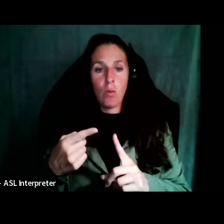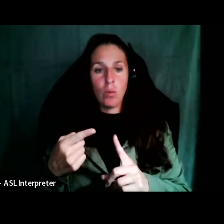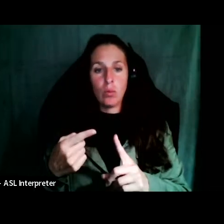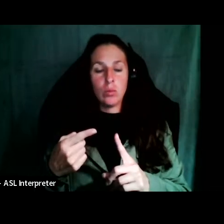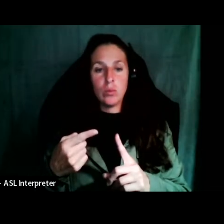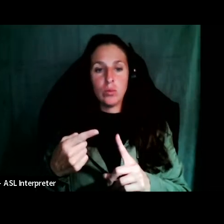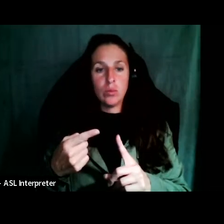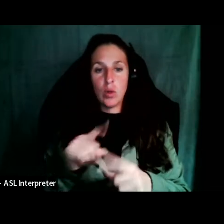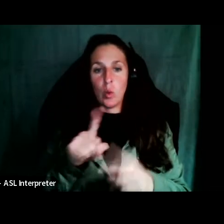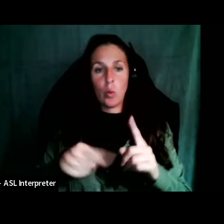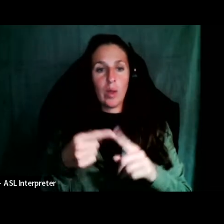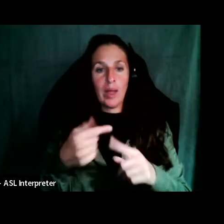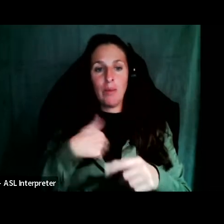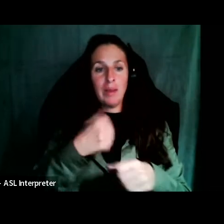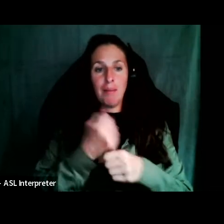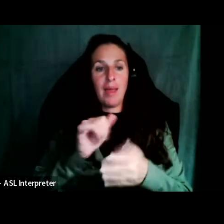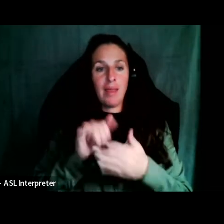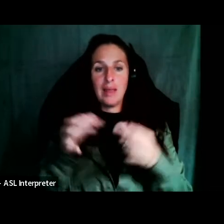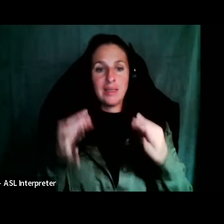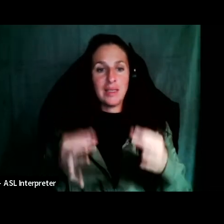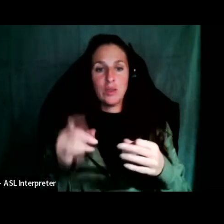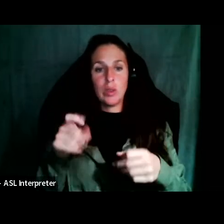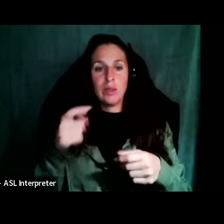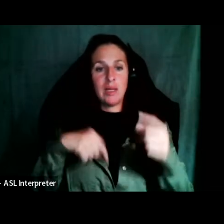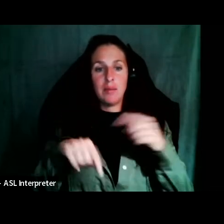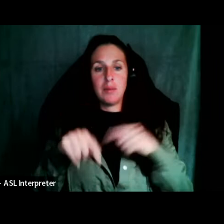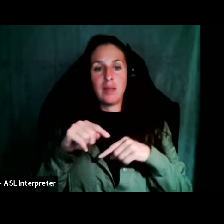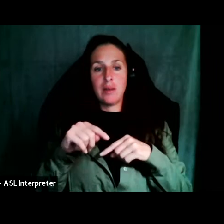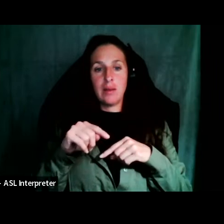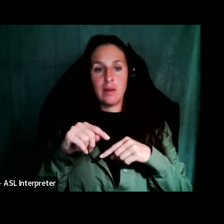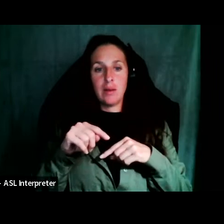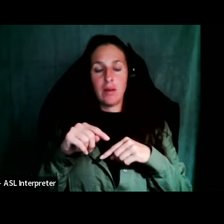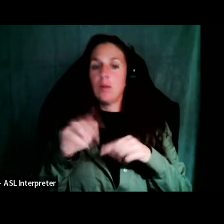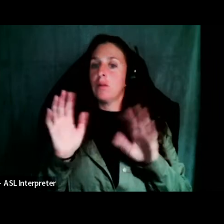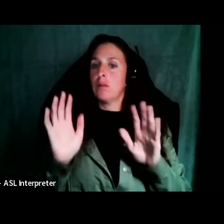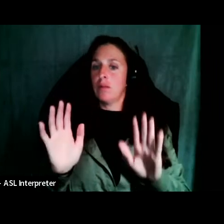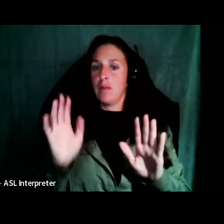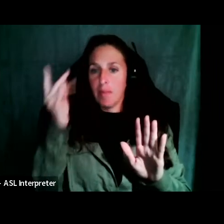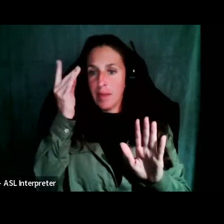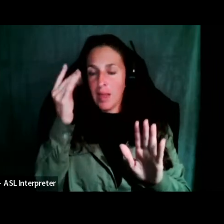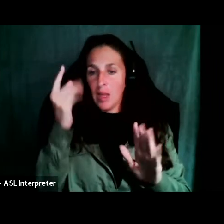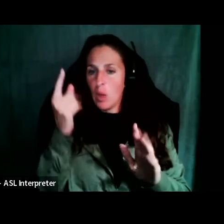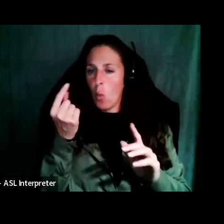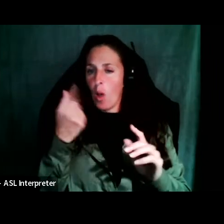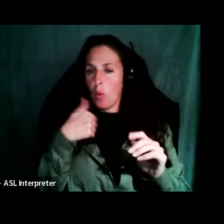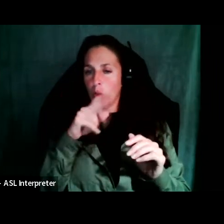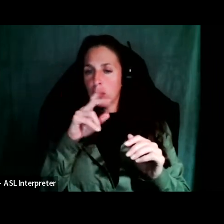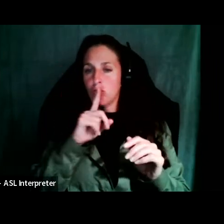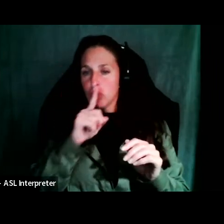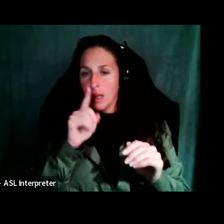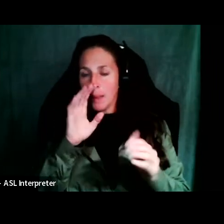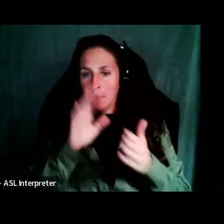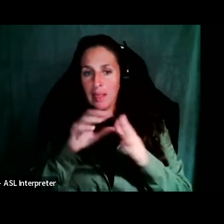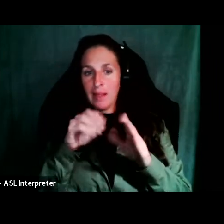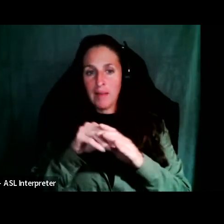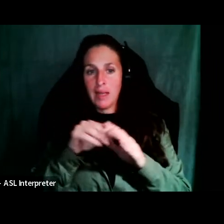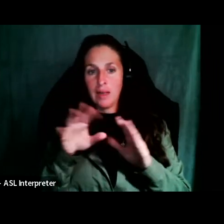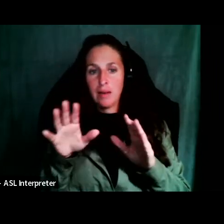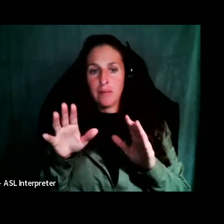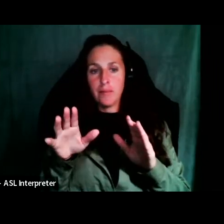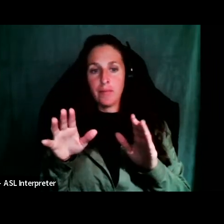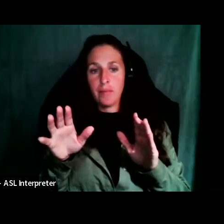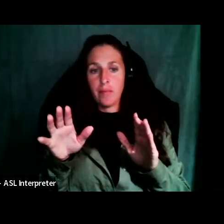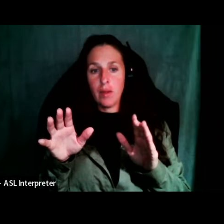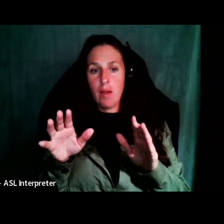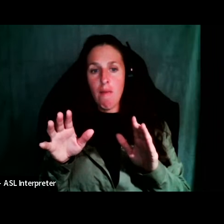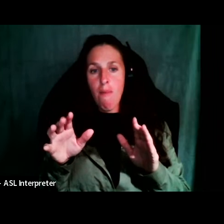we make these decisions, we've got to take a step back and think okay, what do we truly believe in? So I think I